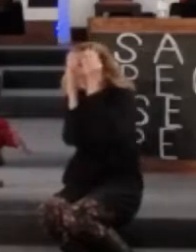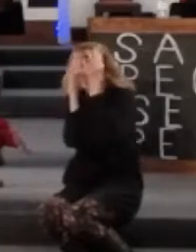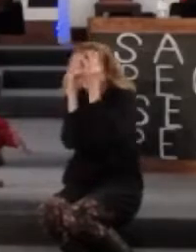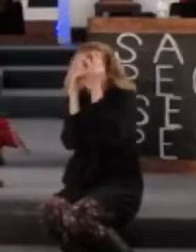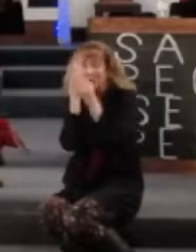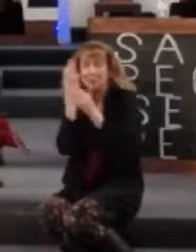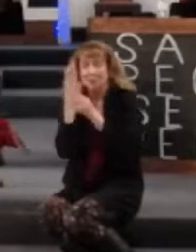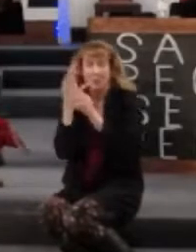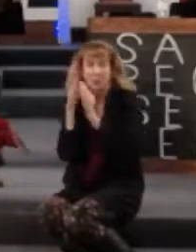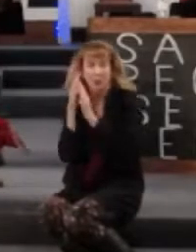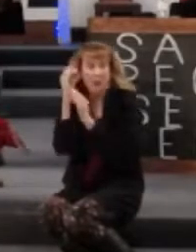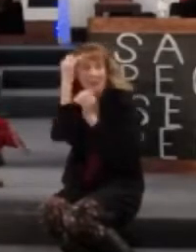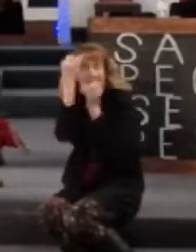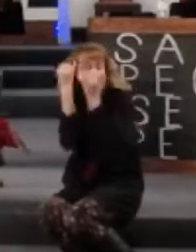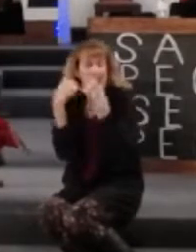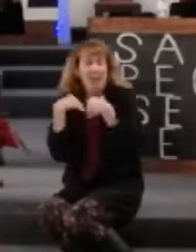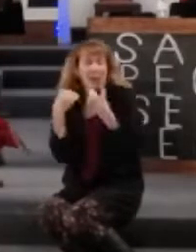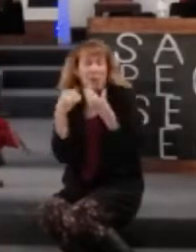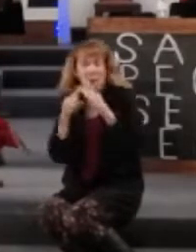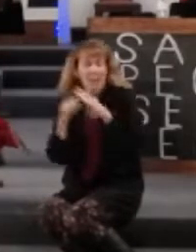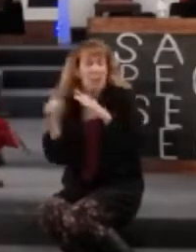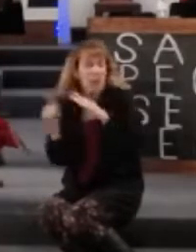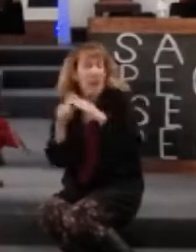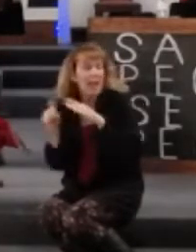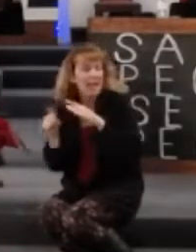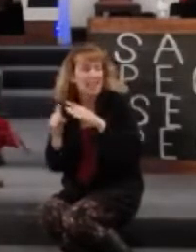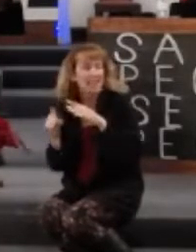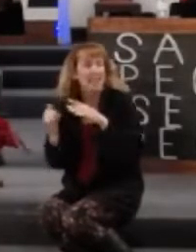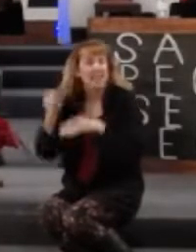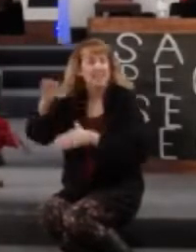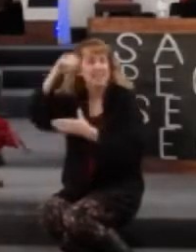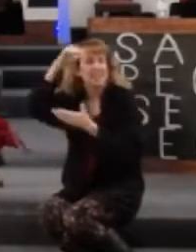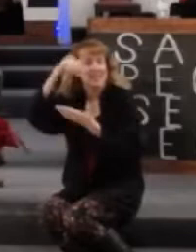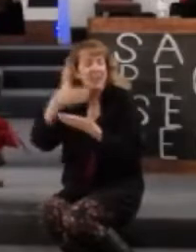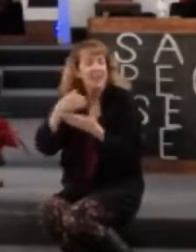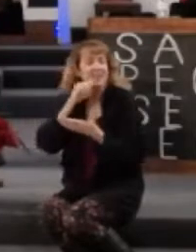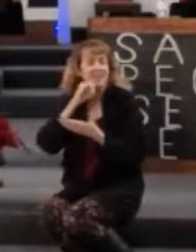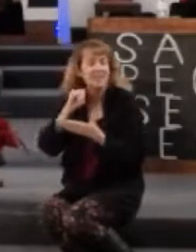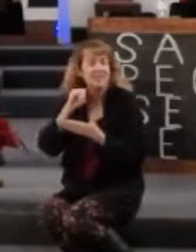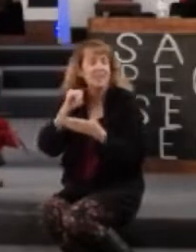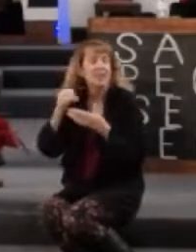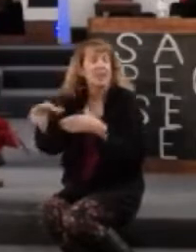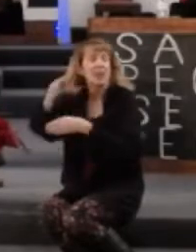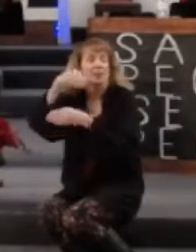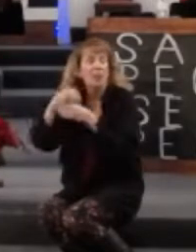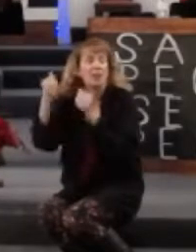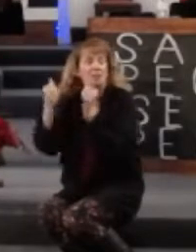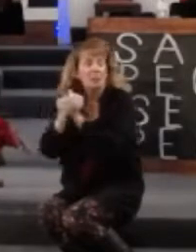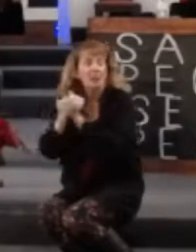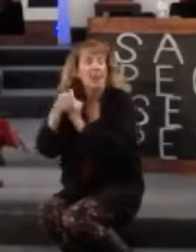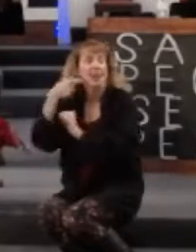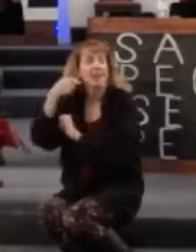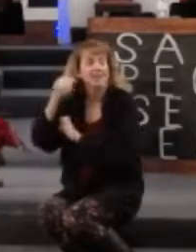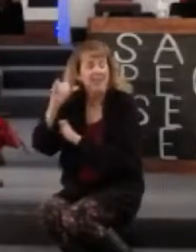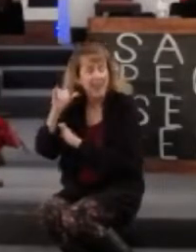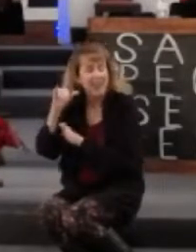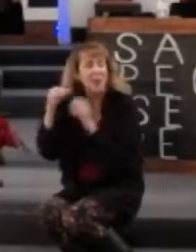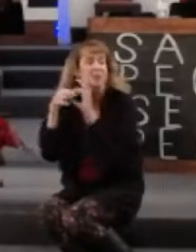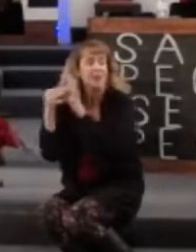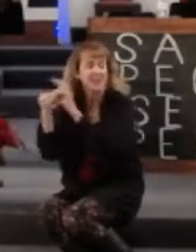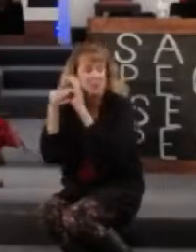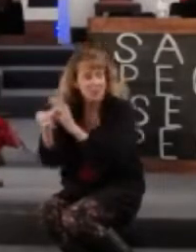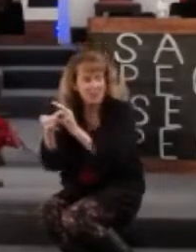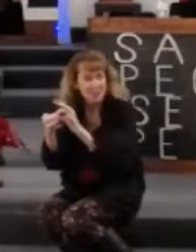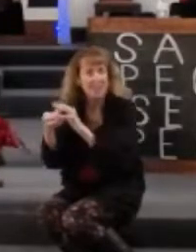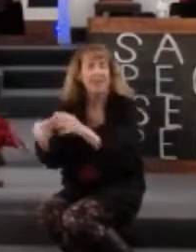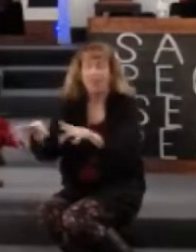talents to see what they can get away with. And his son is a homosexual in a homosexual marriage, and they've adopted an